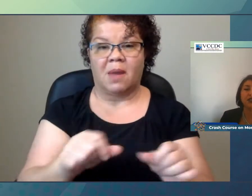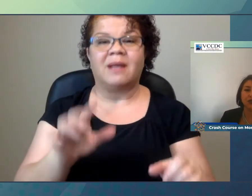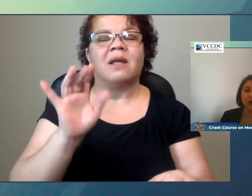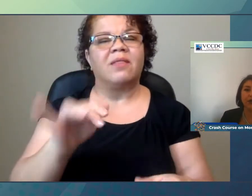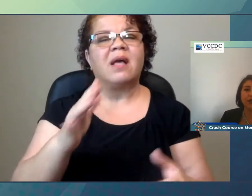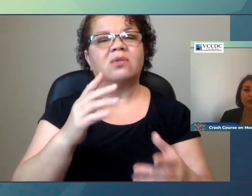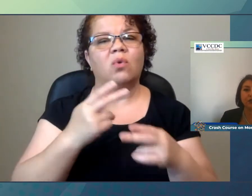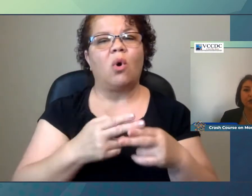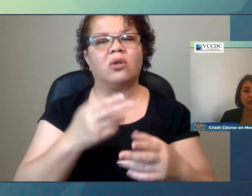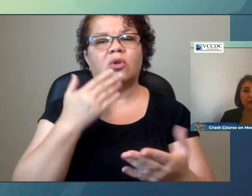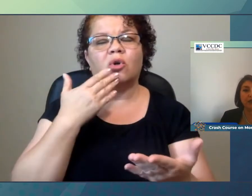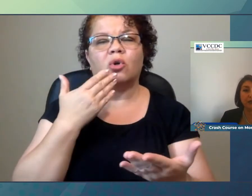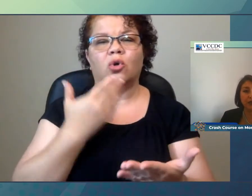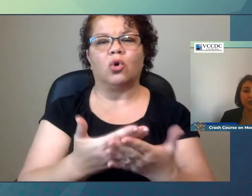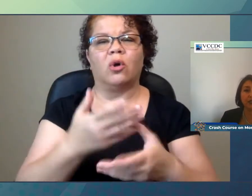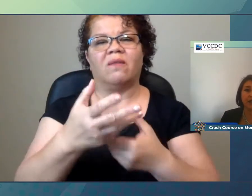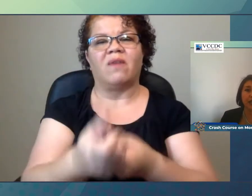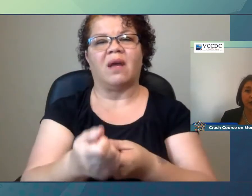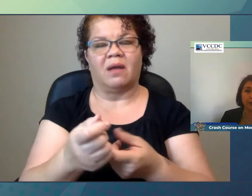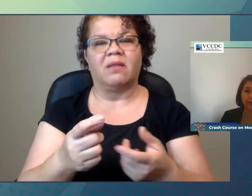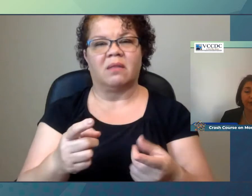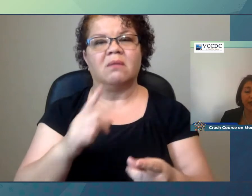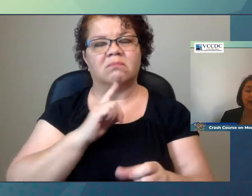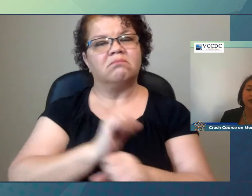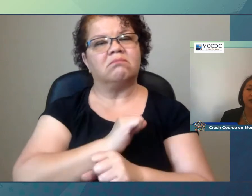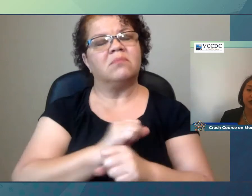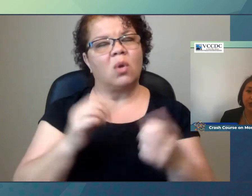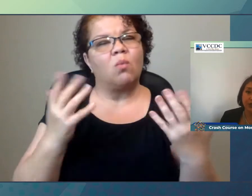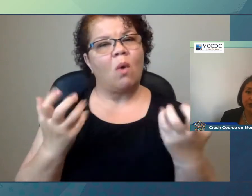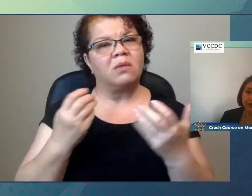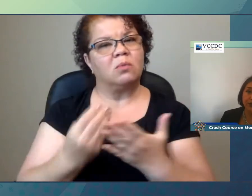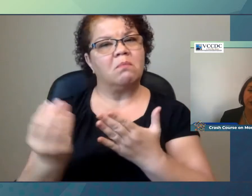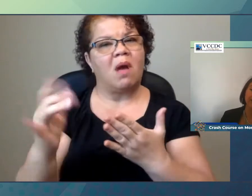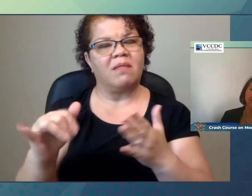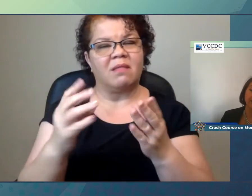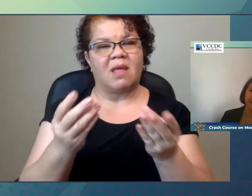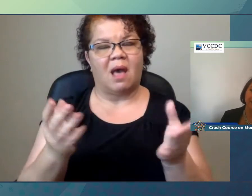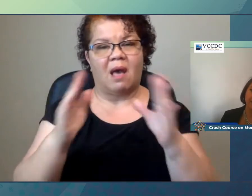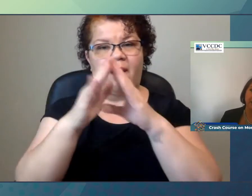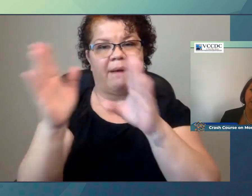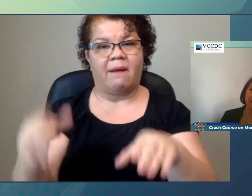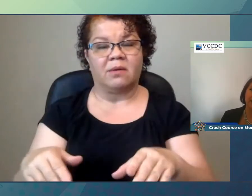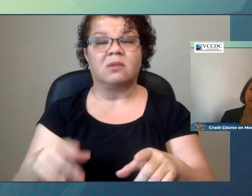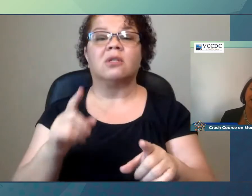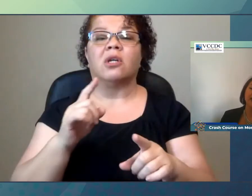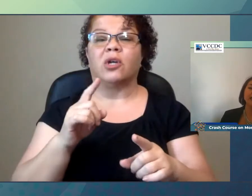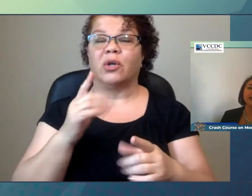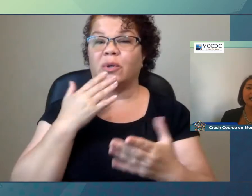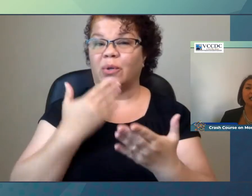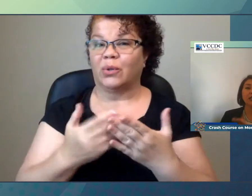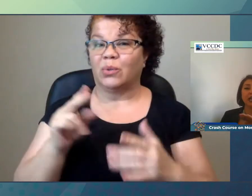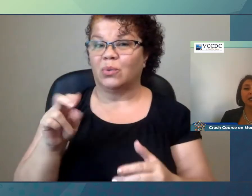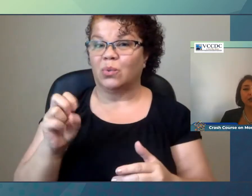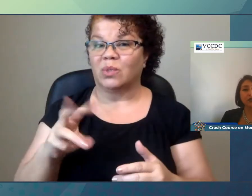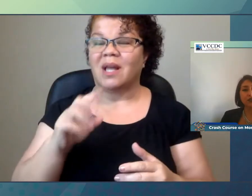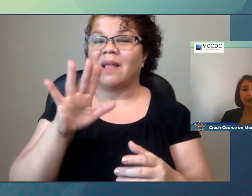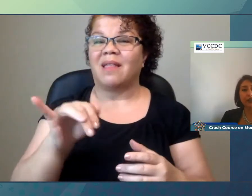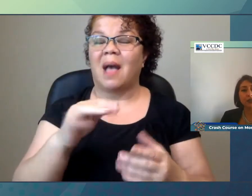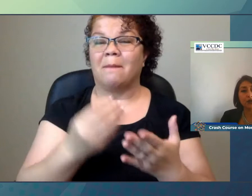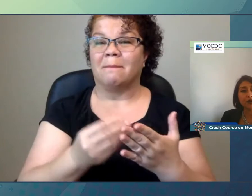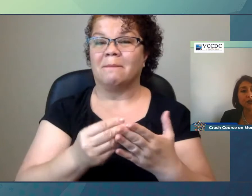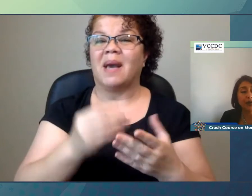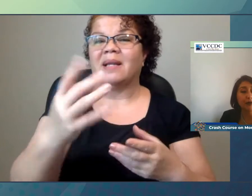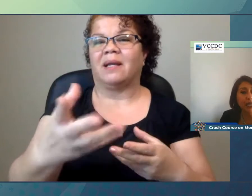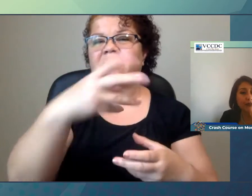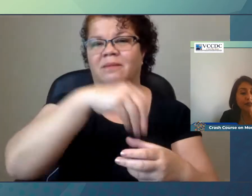promise that you are going to proceed with the purchase of that home. The good news with that earnest money deposit is that that goes